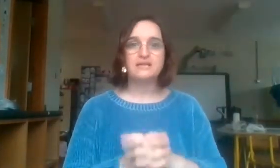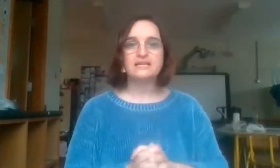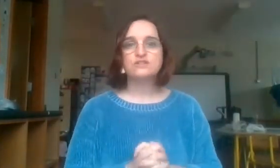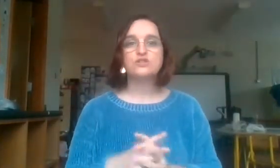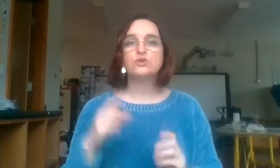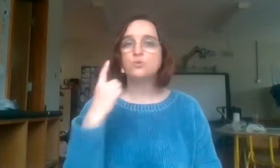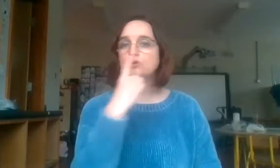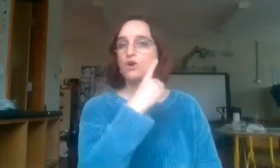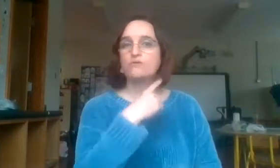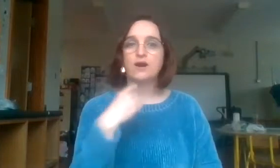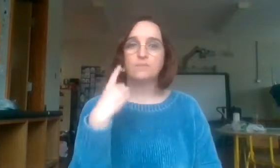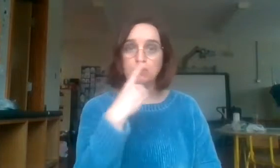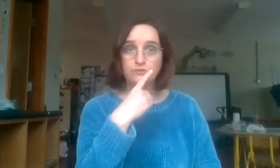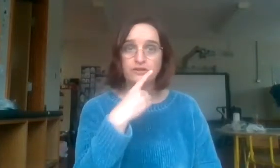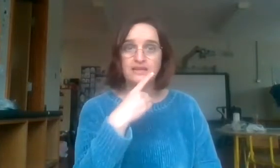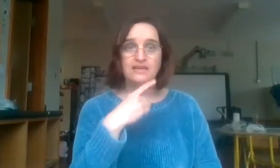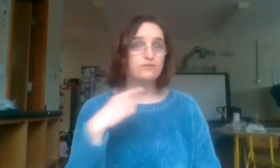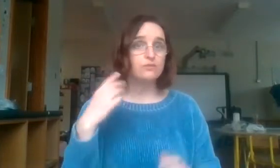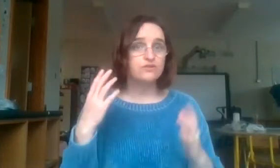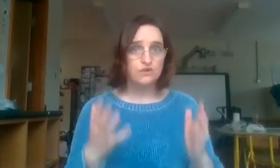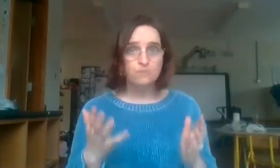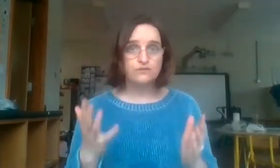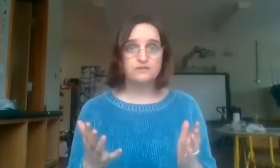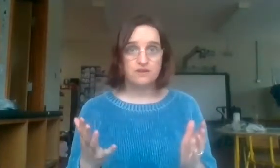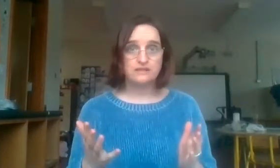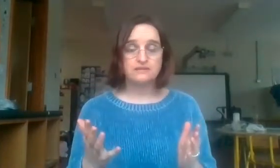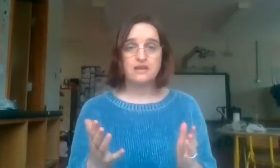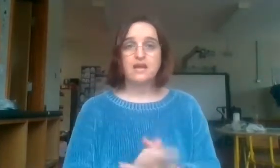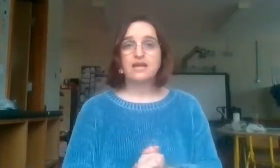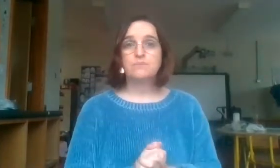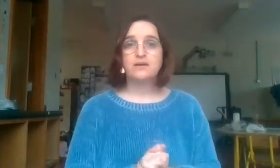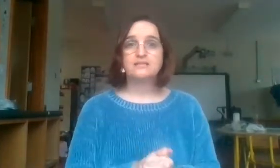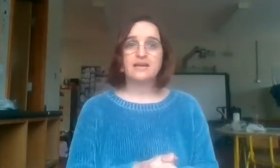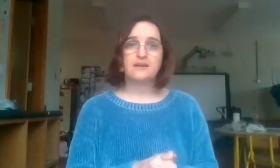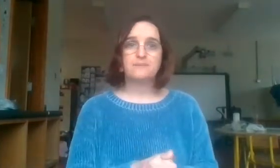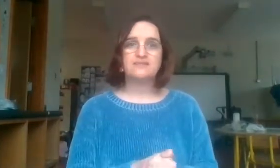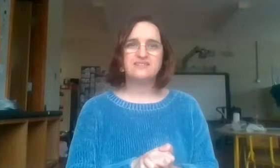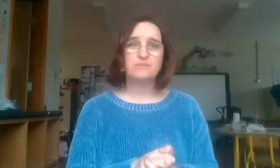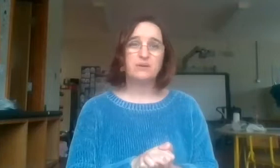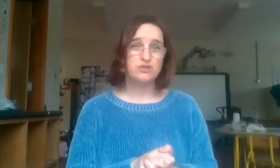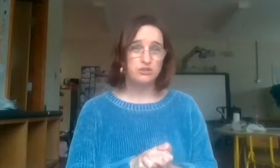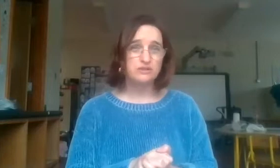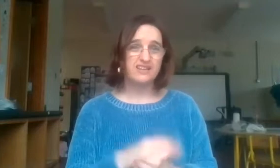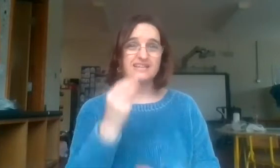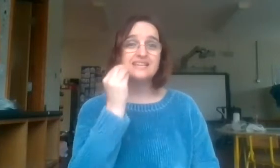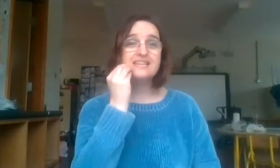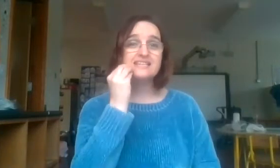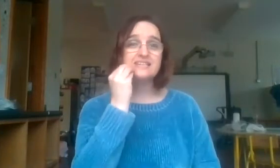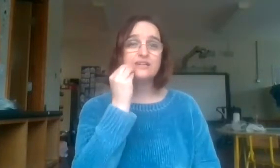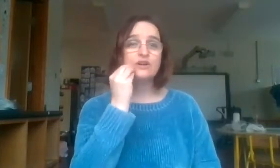is don't cover our mouth, even though some of the signs, it might seem like we should, like eat